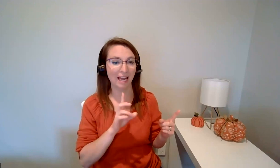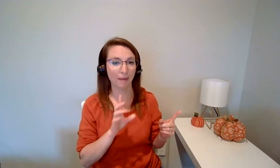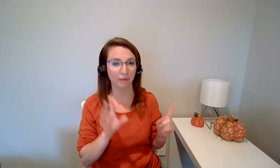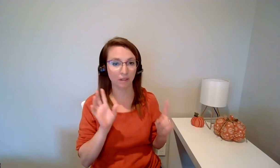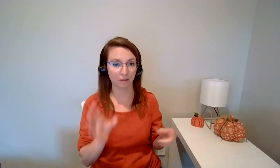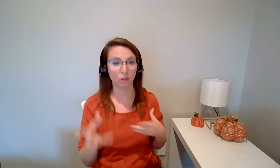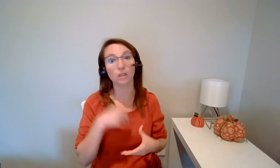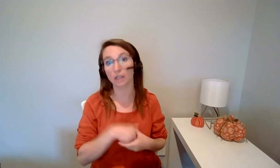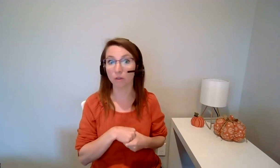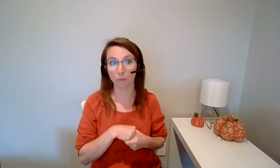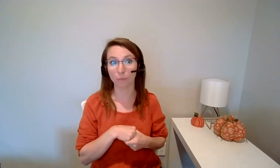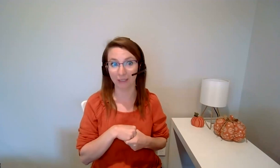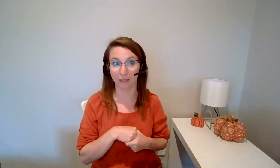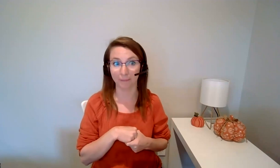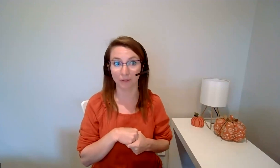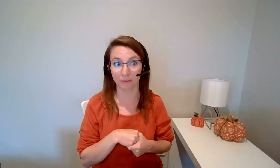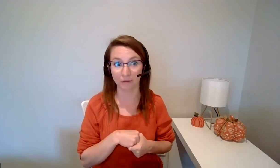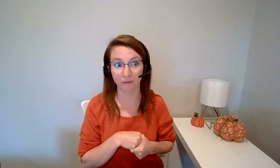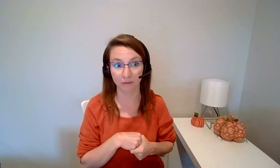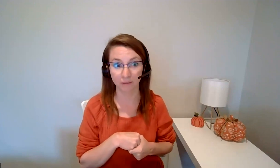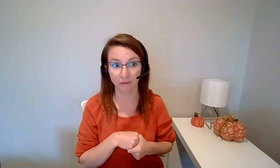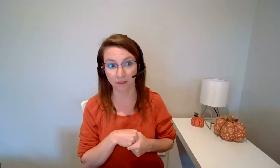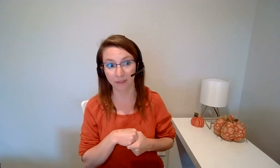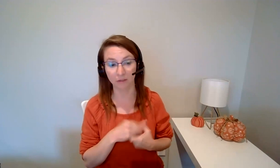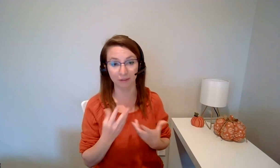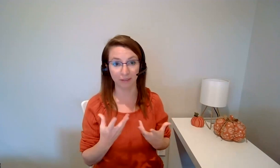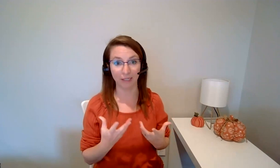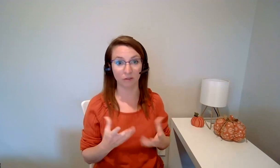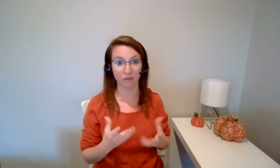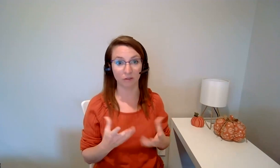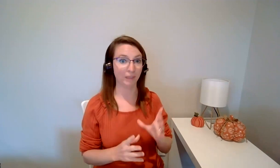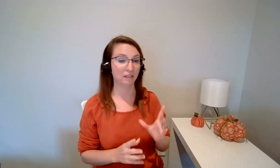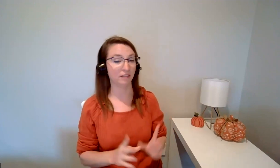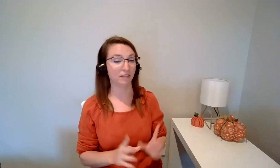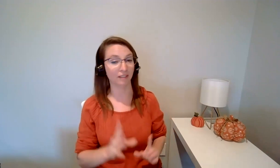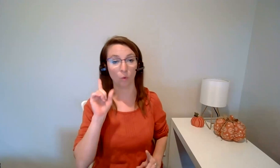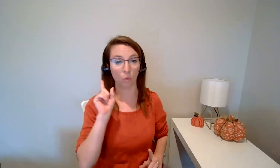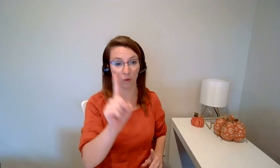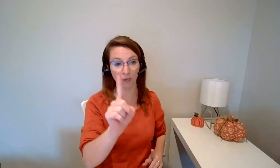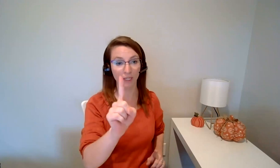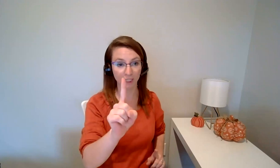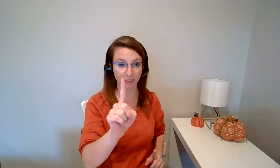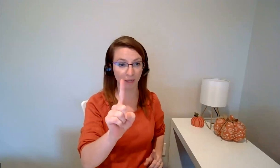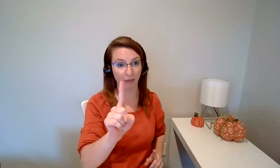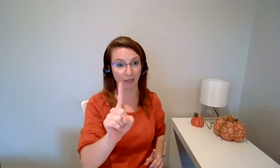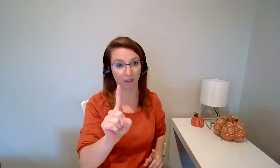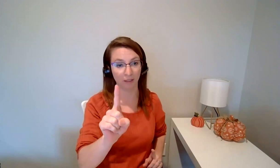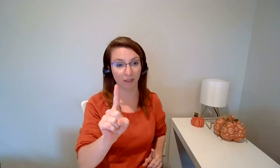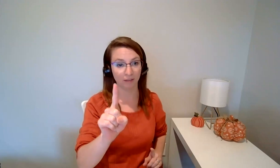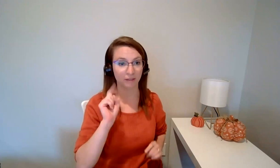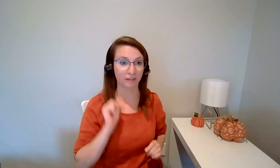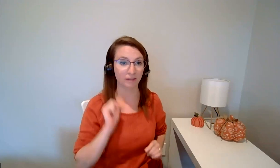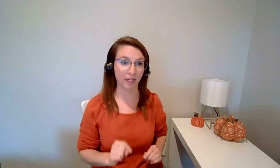tap, then you're gonna incorporate the number into the sign. So you're basically signing one sign to